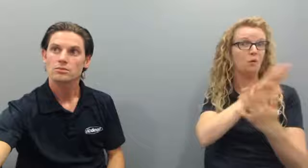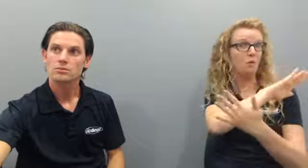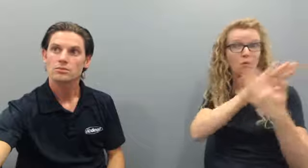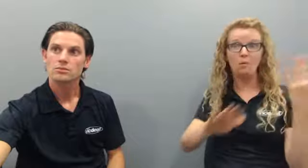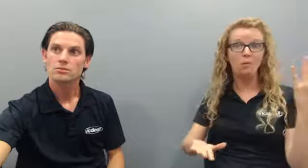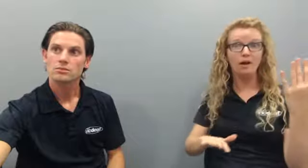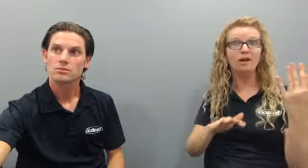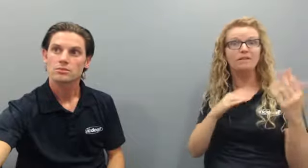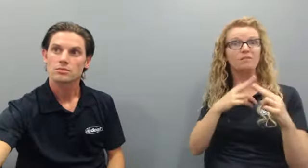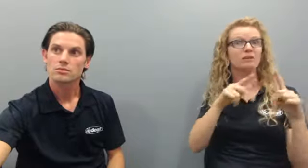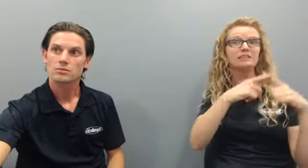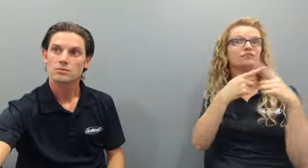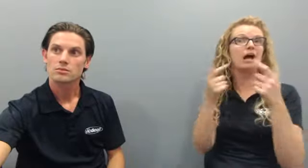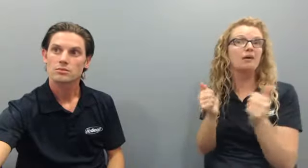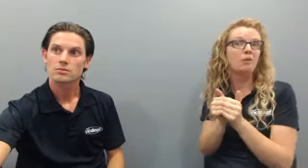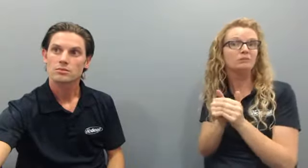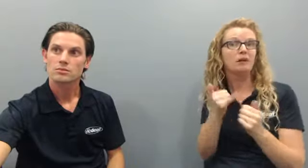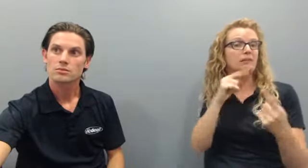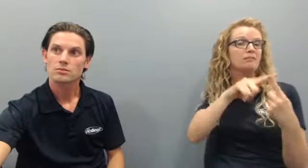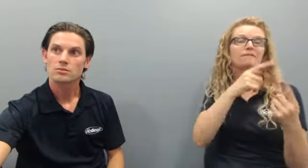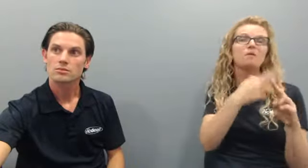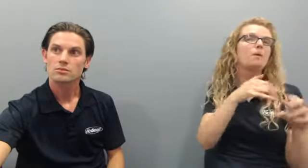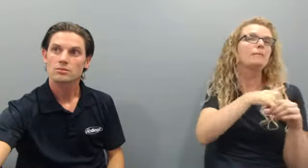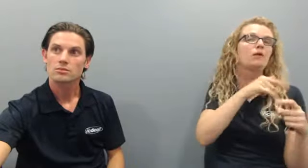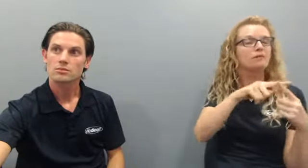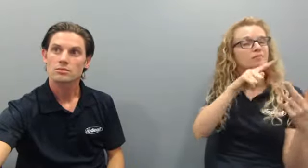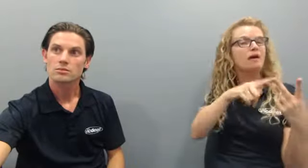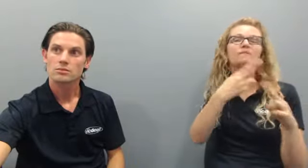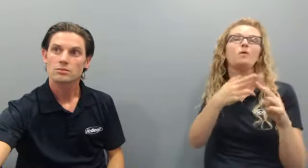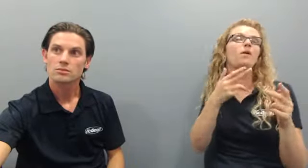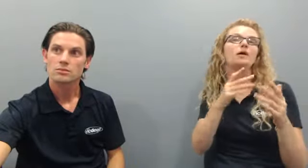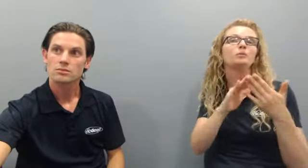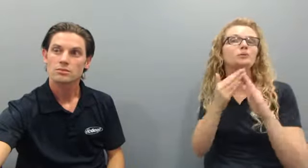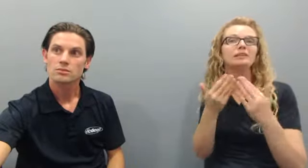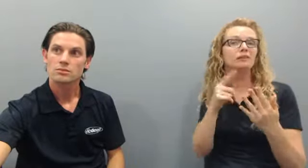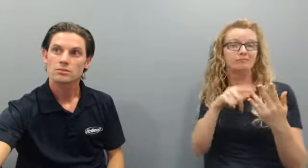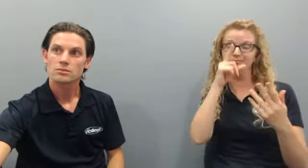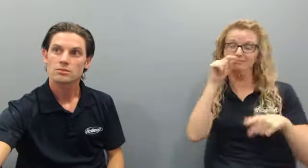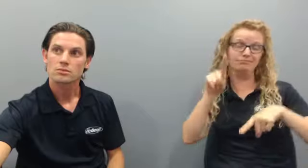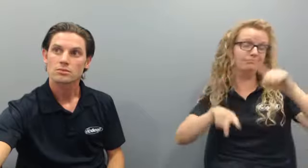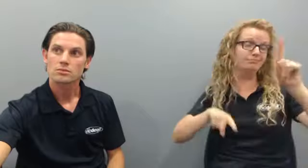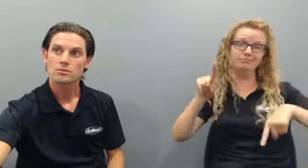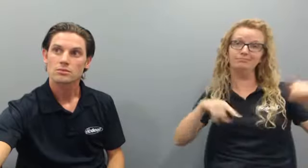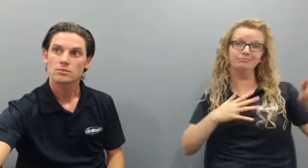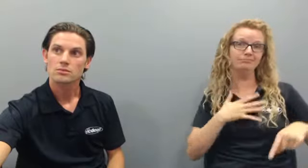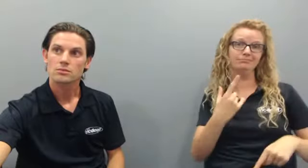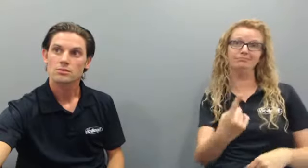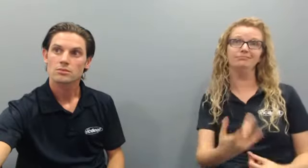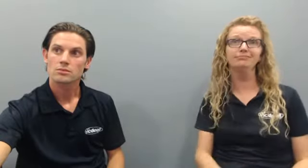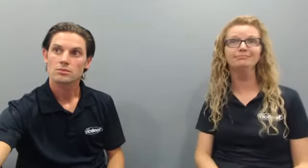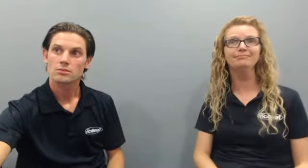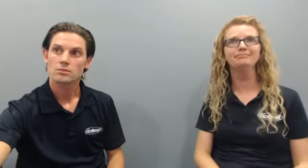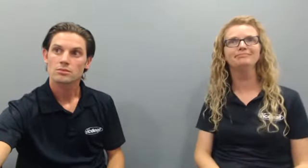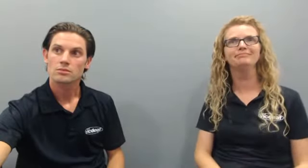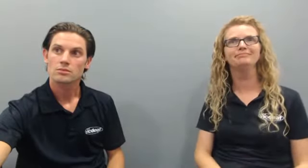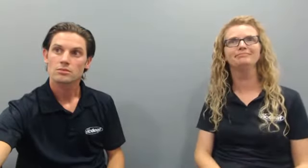with. You can contact all of the agencies for different appointments. You may use one agency for medical interpreting, another agency for